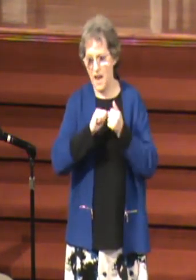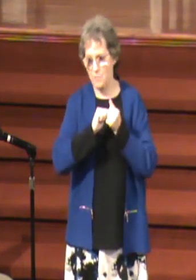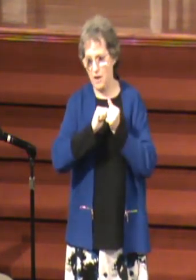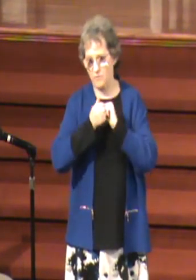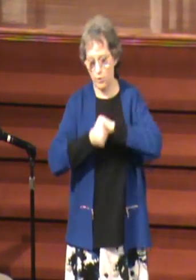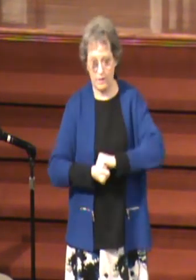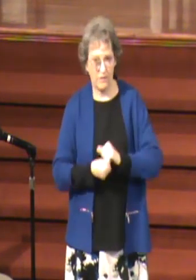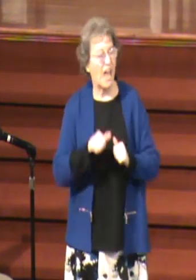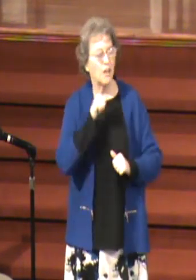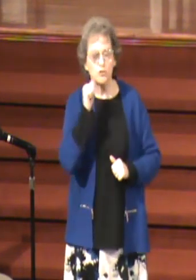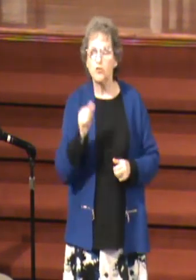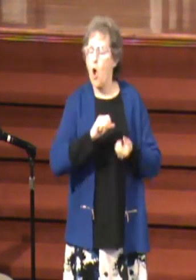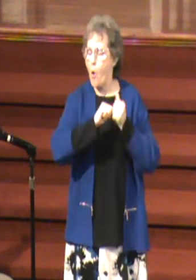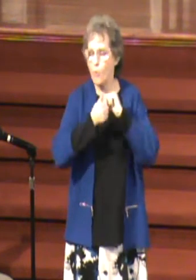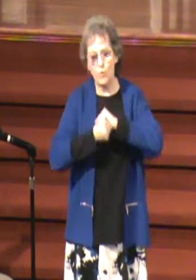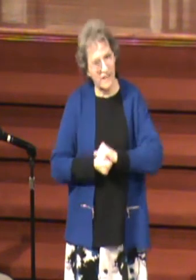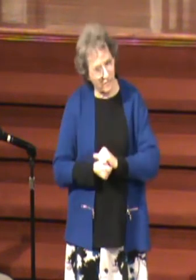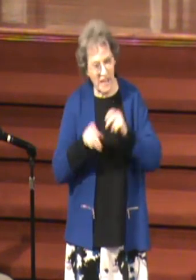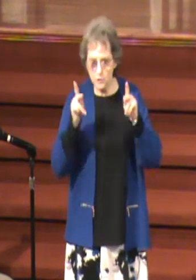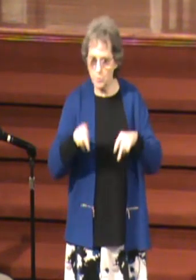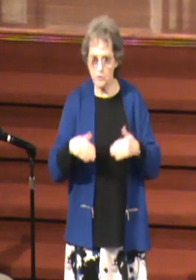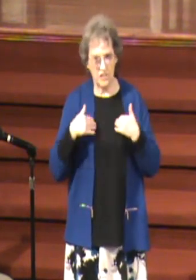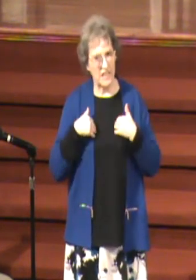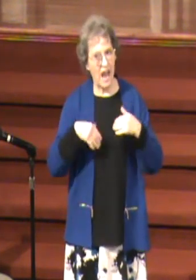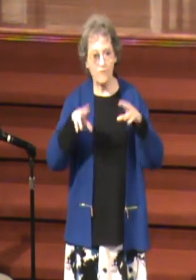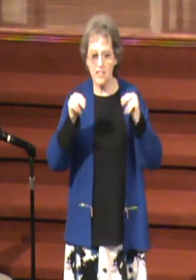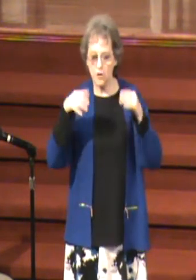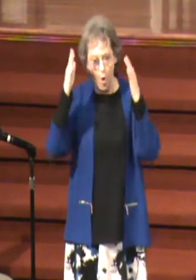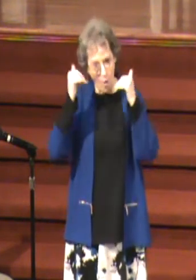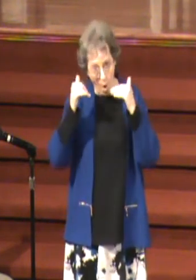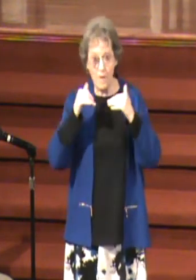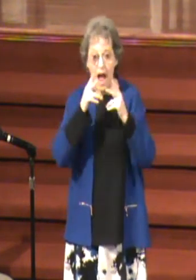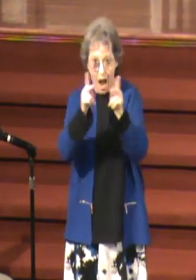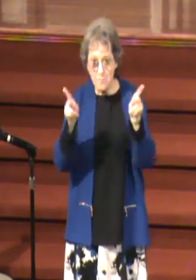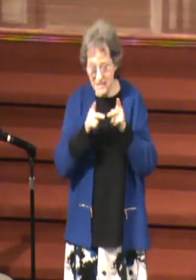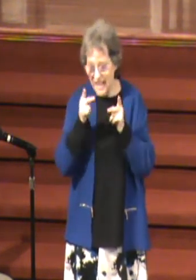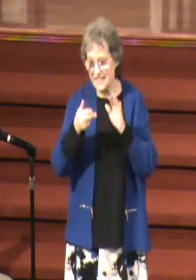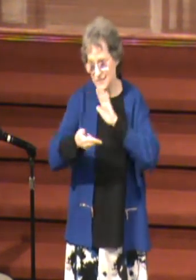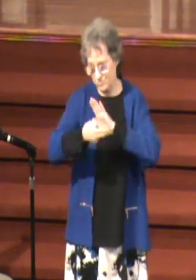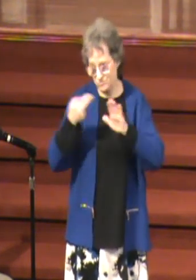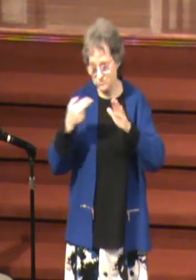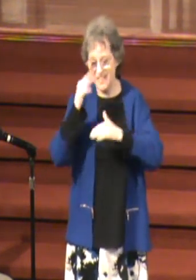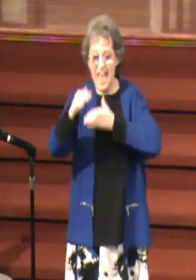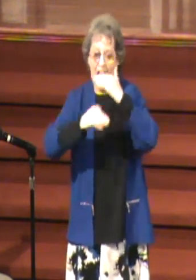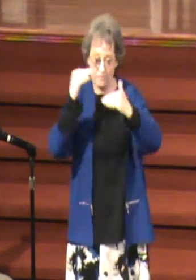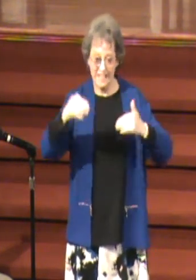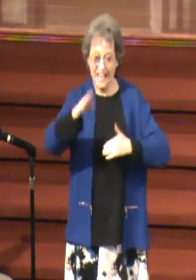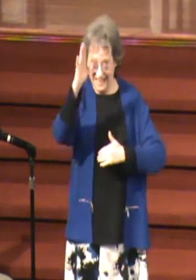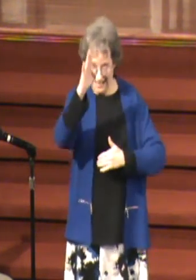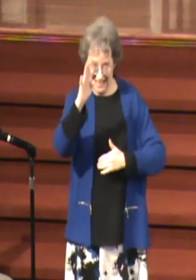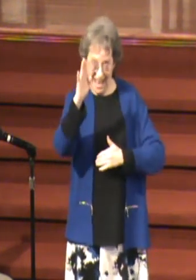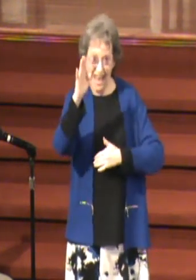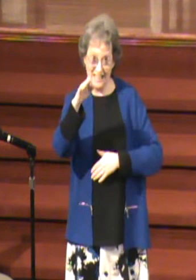as one having no hope, because there is a place called heaven. And Jesus did come to prepare a place for us.